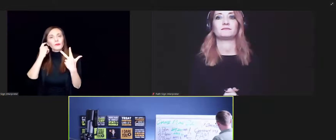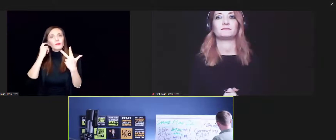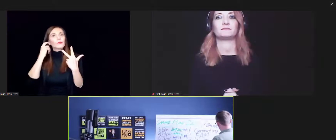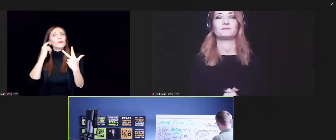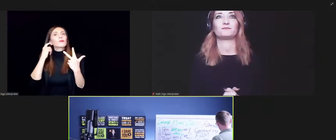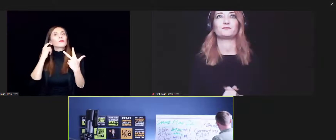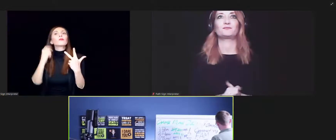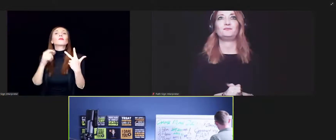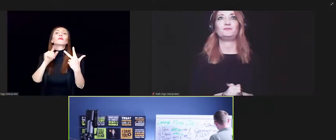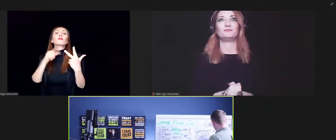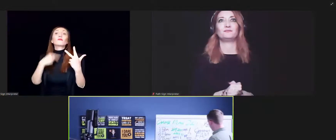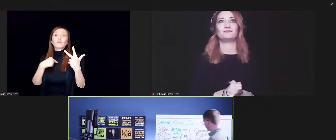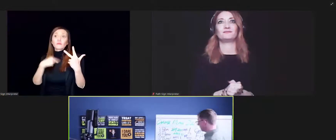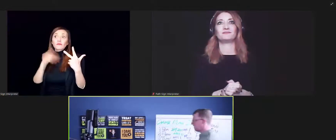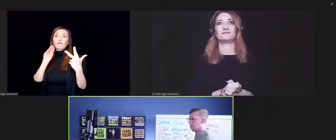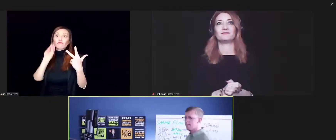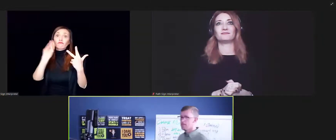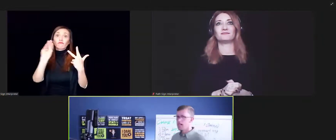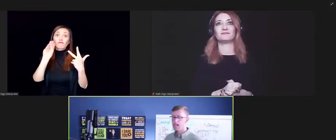question.